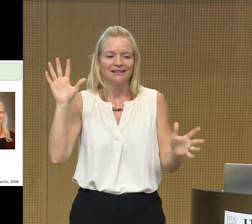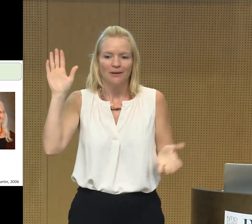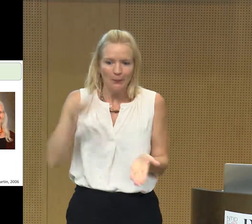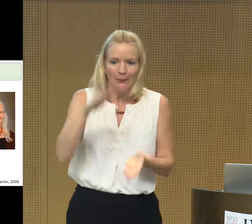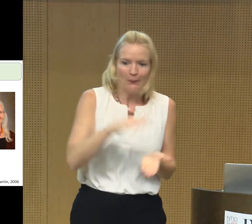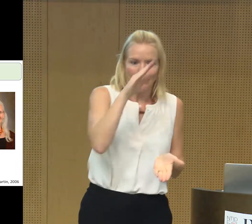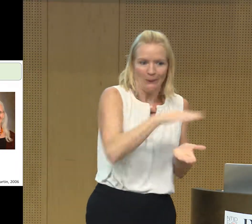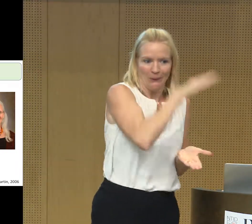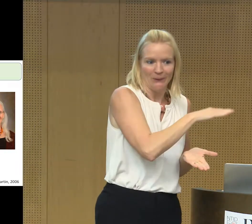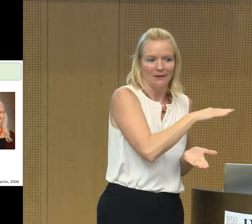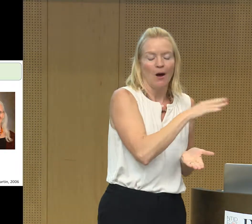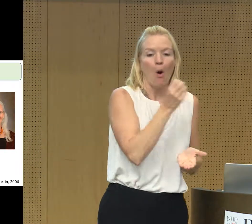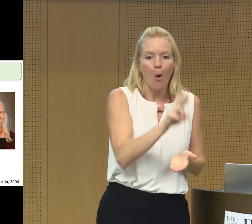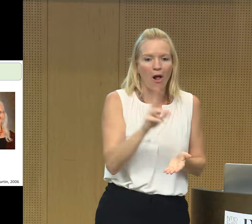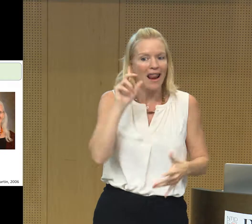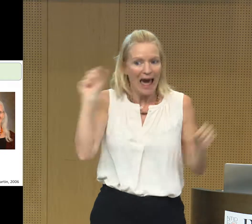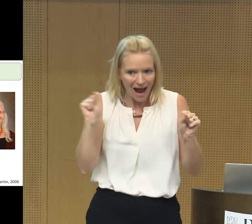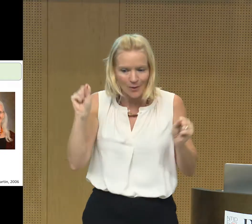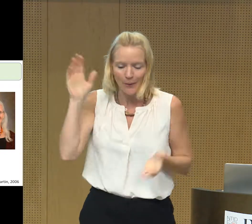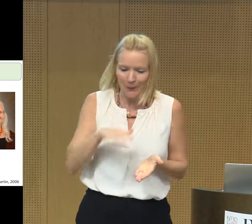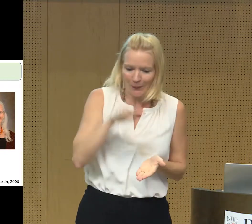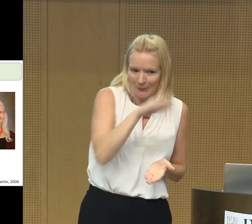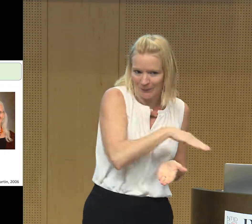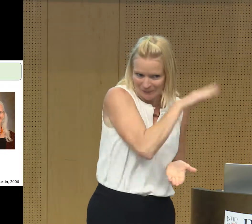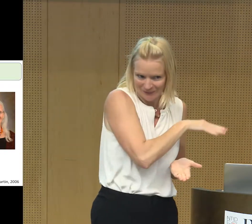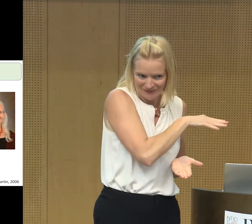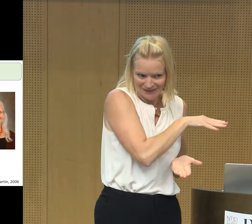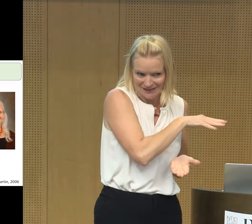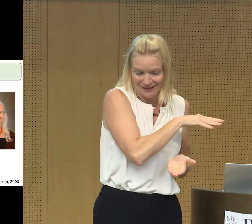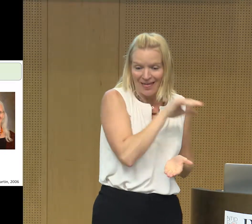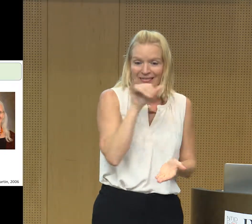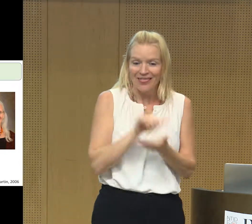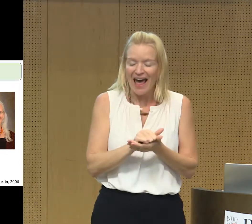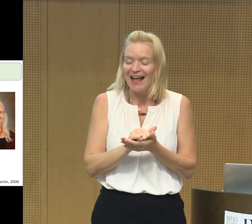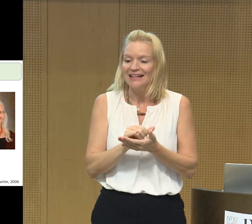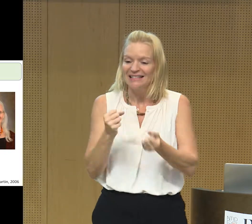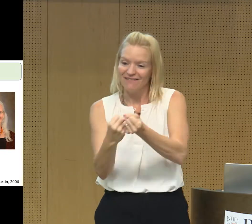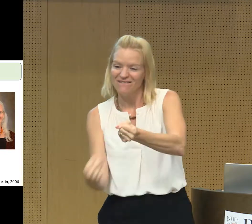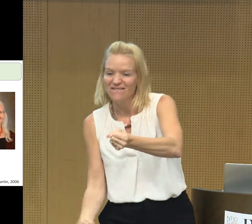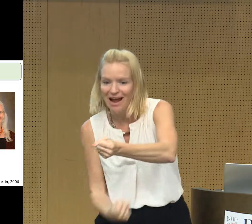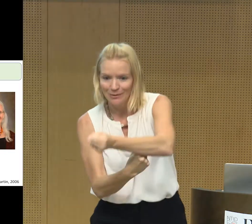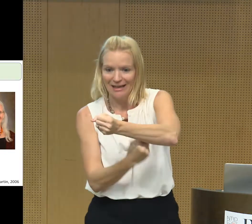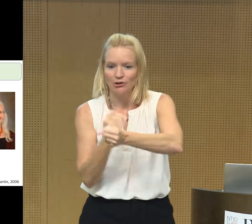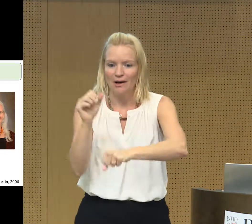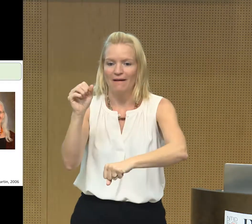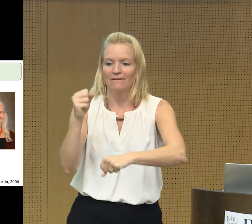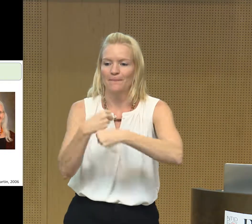of brightness, or oscillation of volume and loudness. And that's the foundation of making syllables,